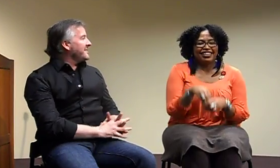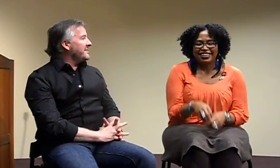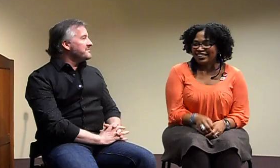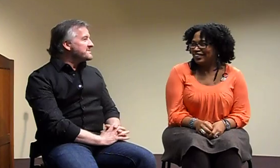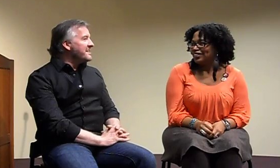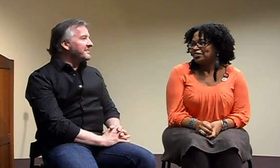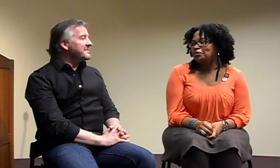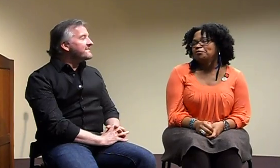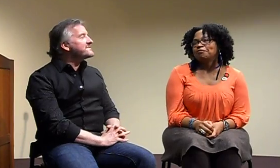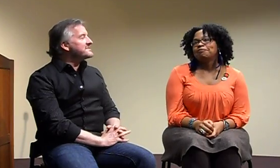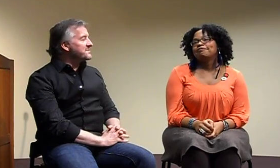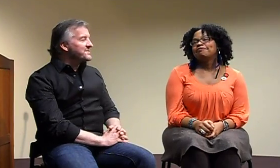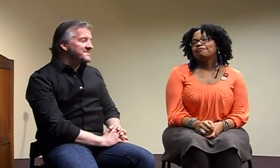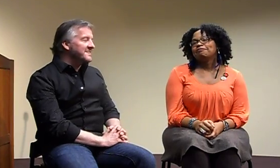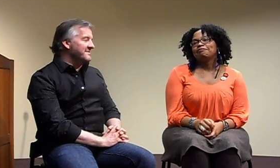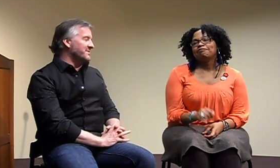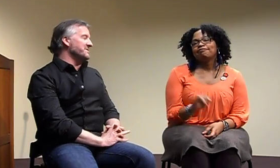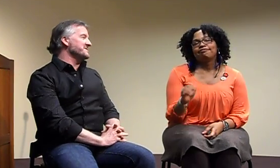I was not gifted with the singing voice.